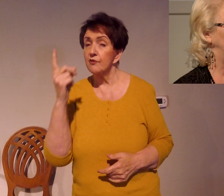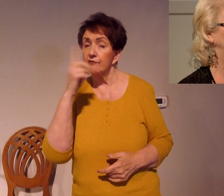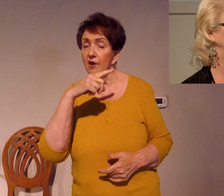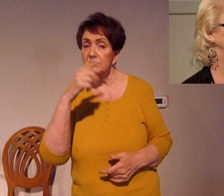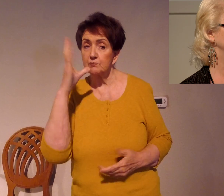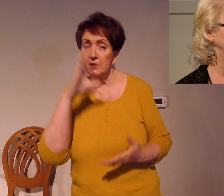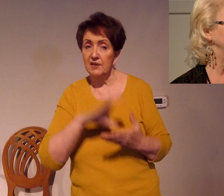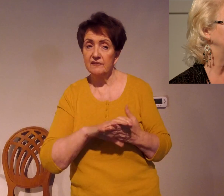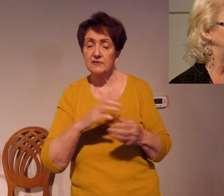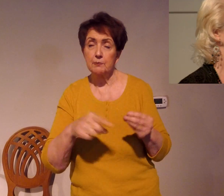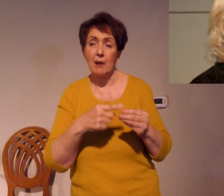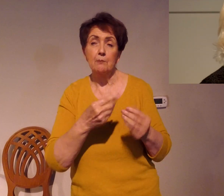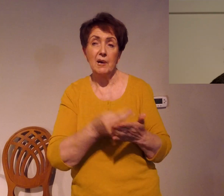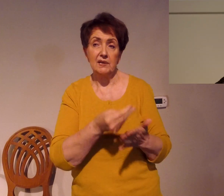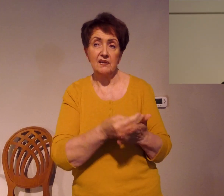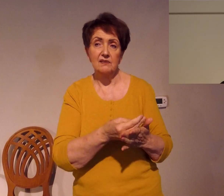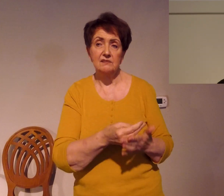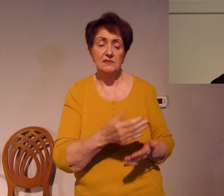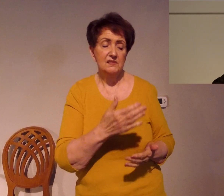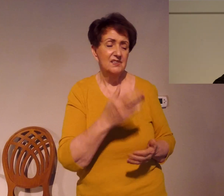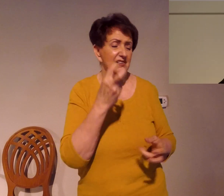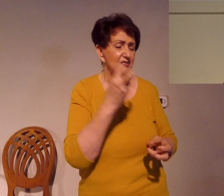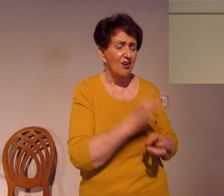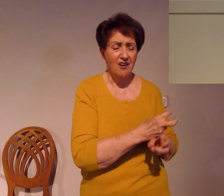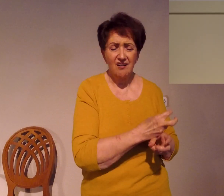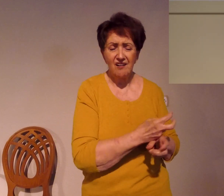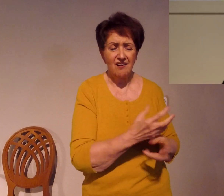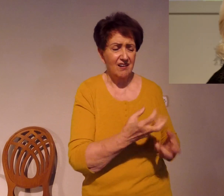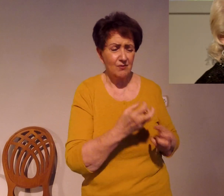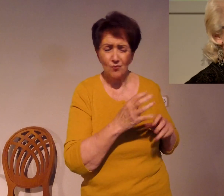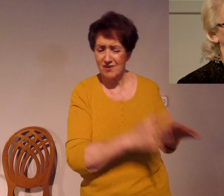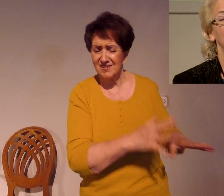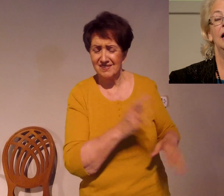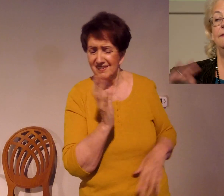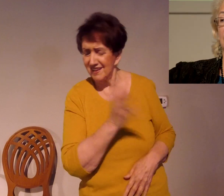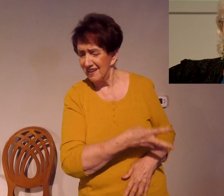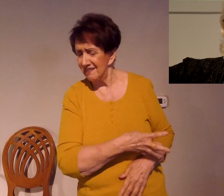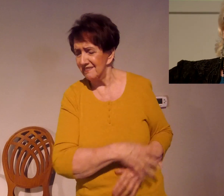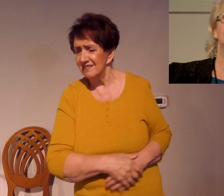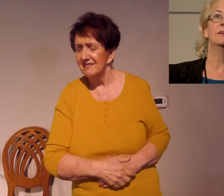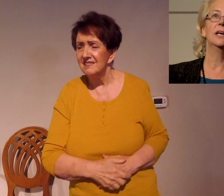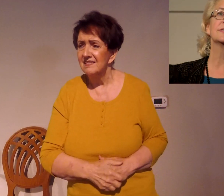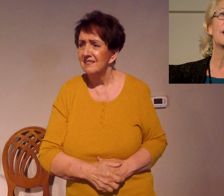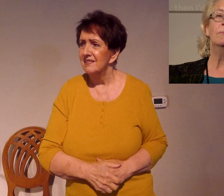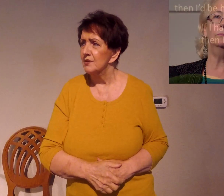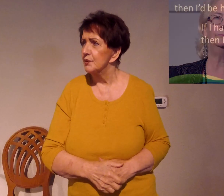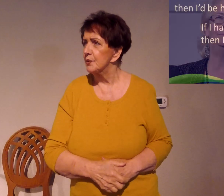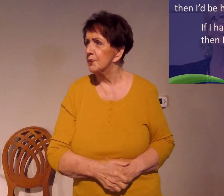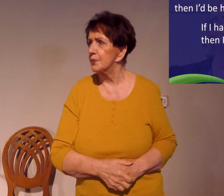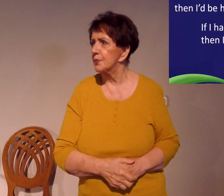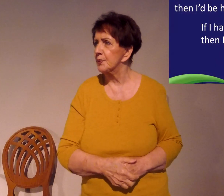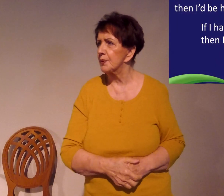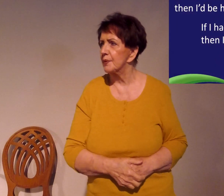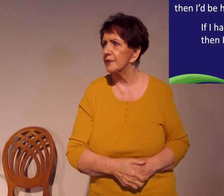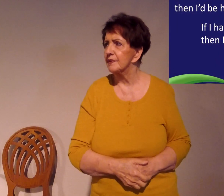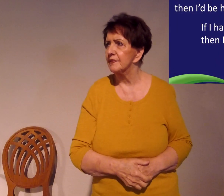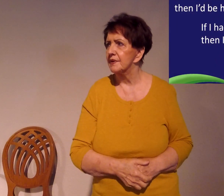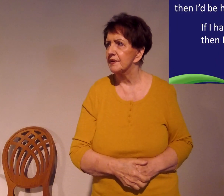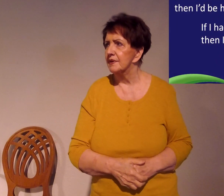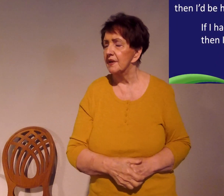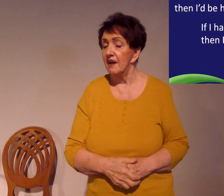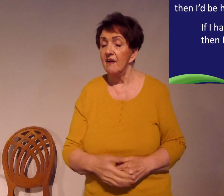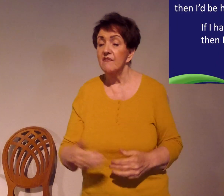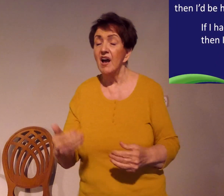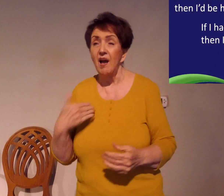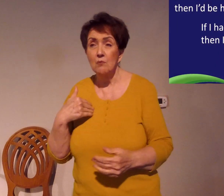beliefs about money. Some of it is, it's hard and I don't want to look at it and it's painful and whatever. And the other side of it is, if I had more money, then